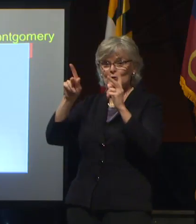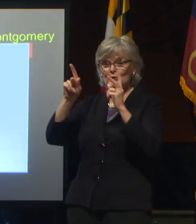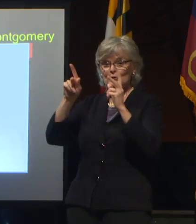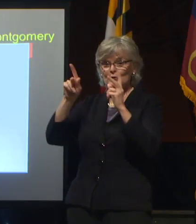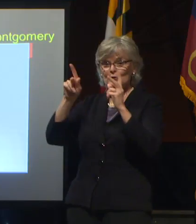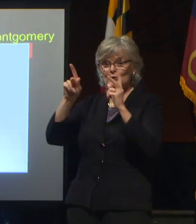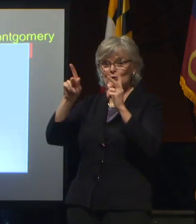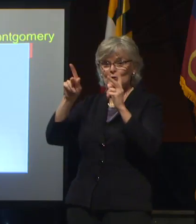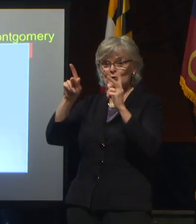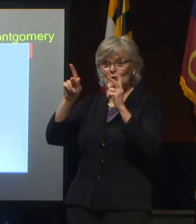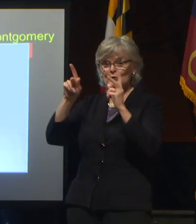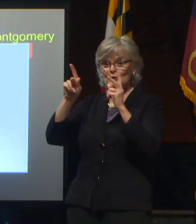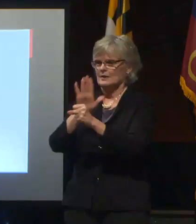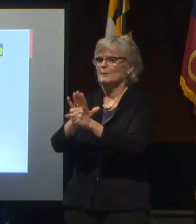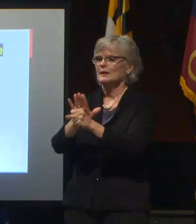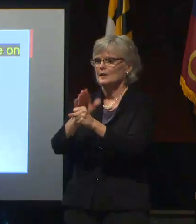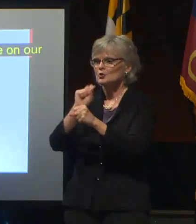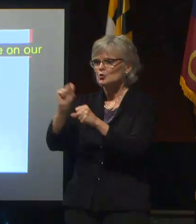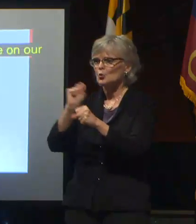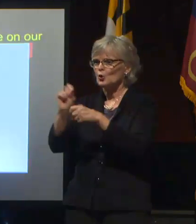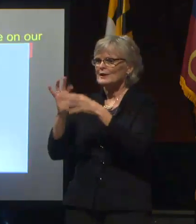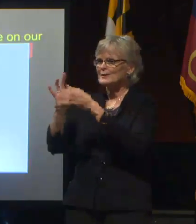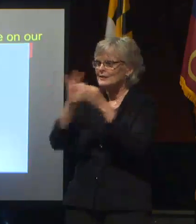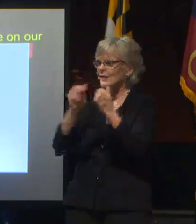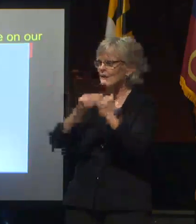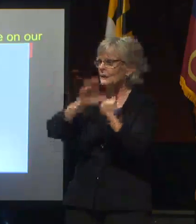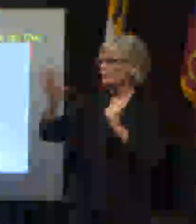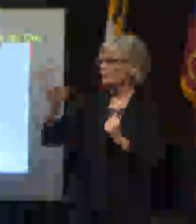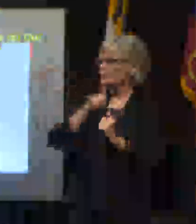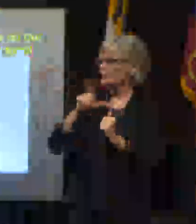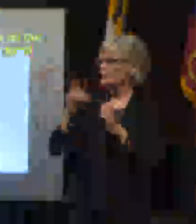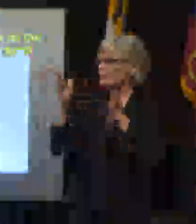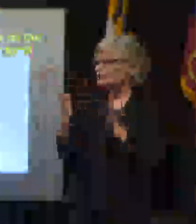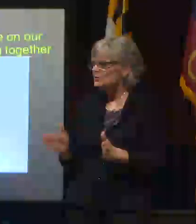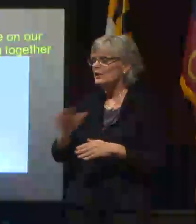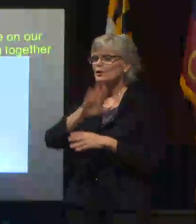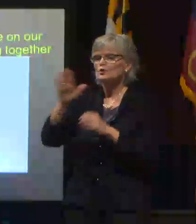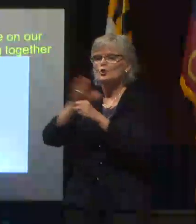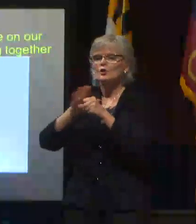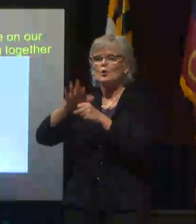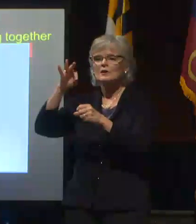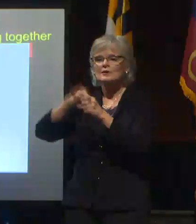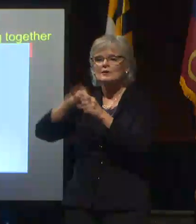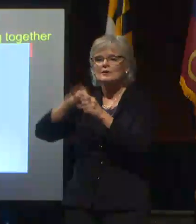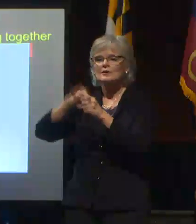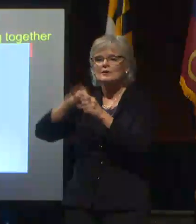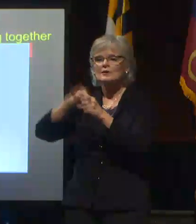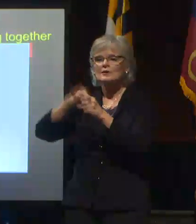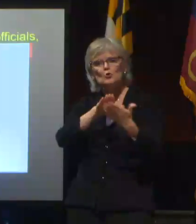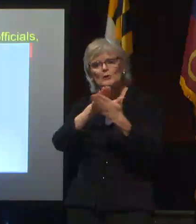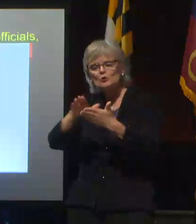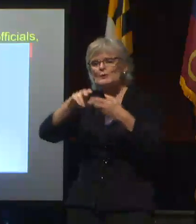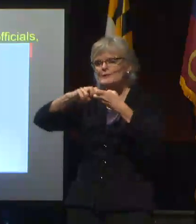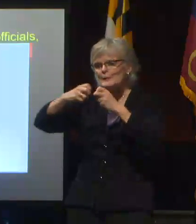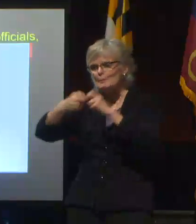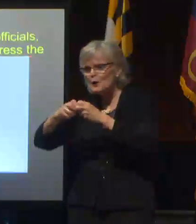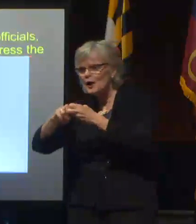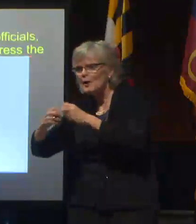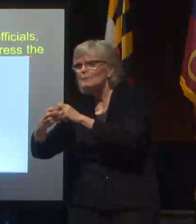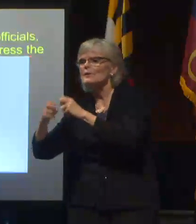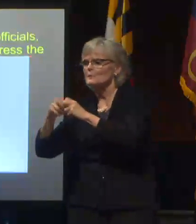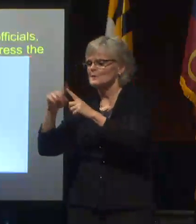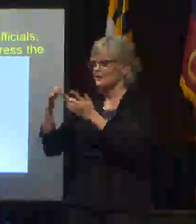entire team is committed to working together with your legislators, your local elected officials, and the problems and to seize